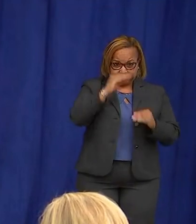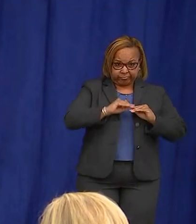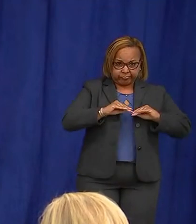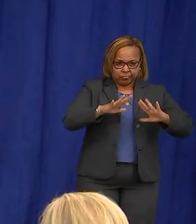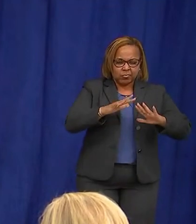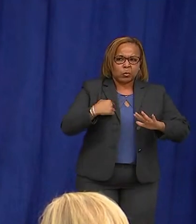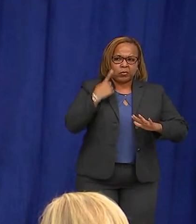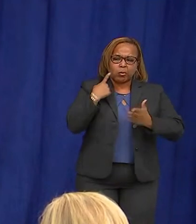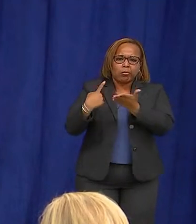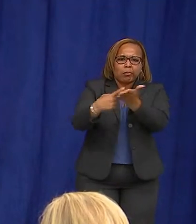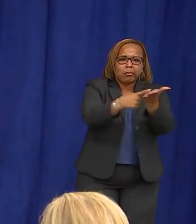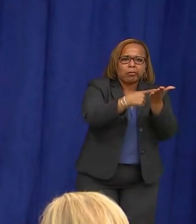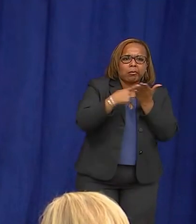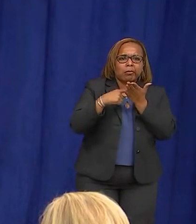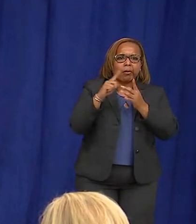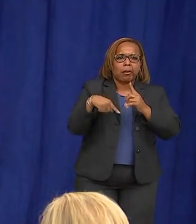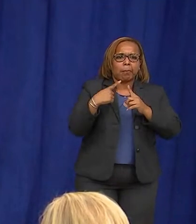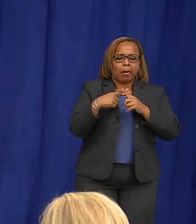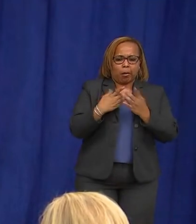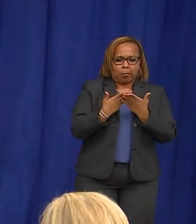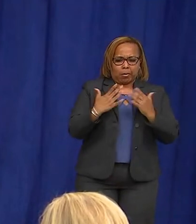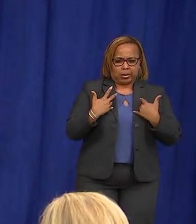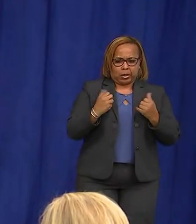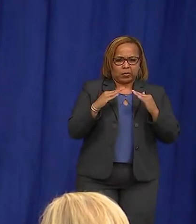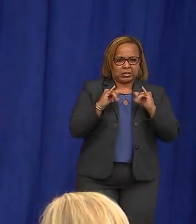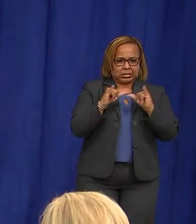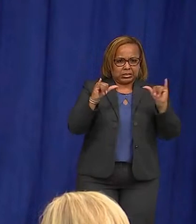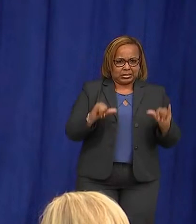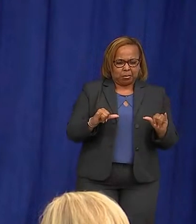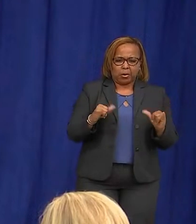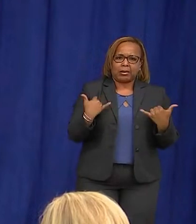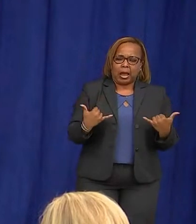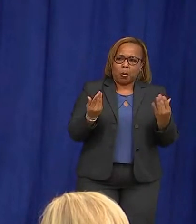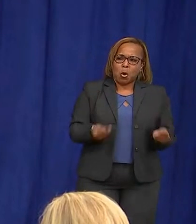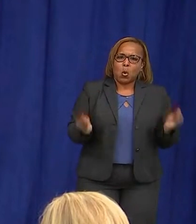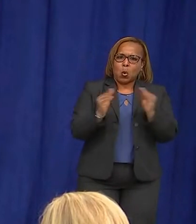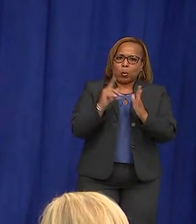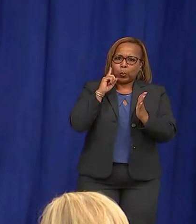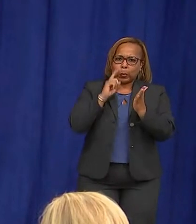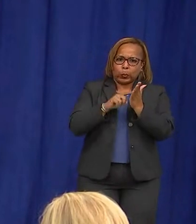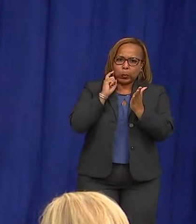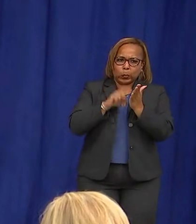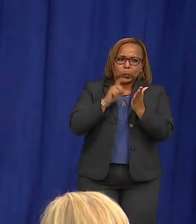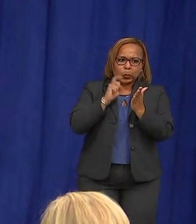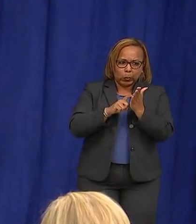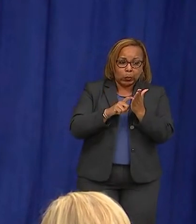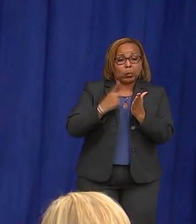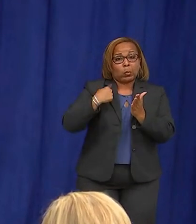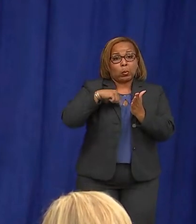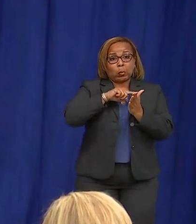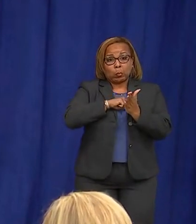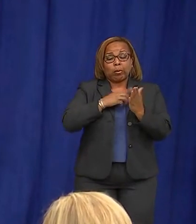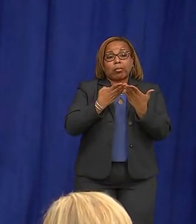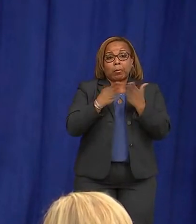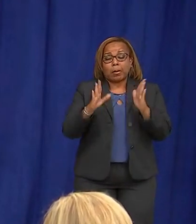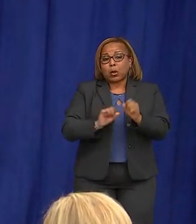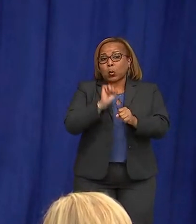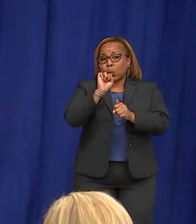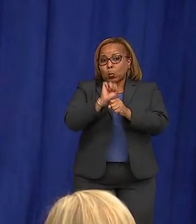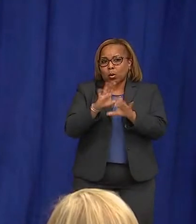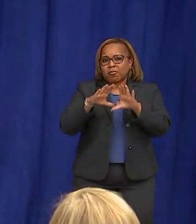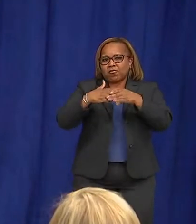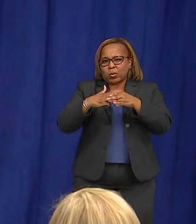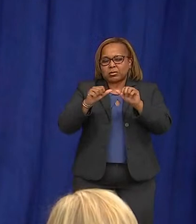heard a lot of talk about the public health system now more than ever. Well, we are its counterpart. We are the public workforce